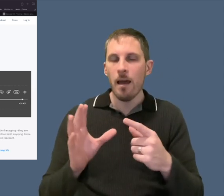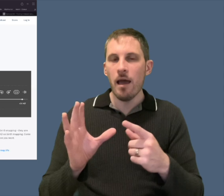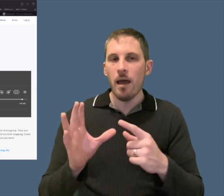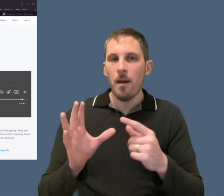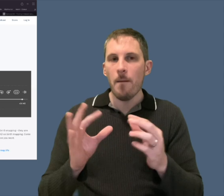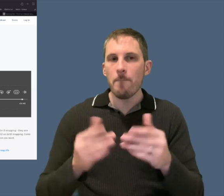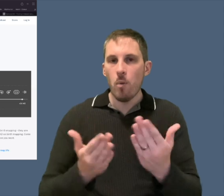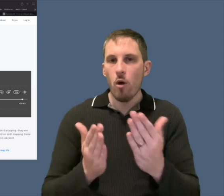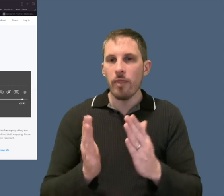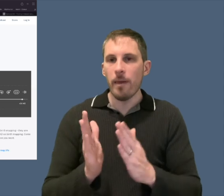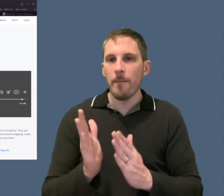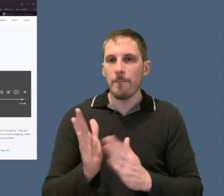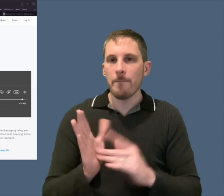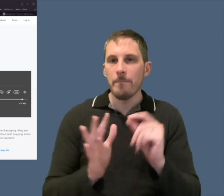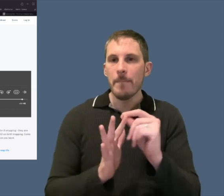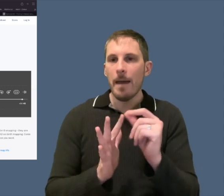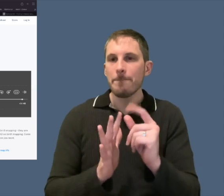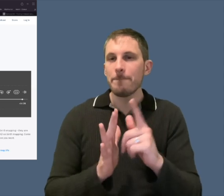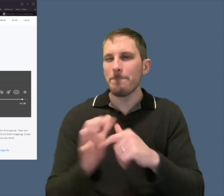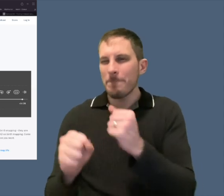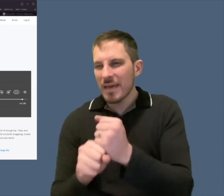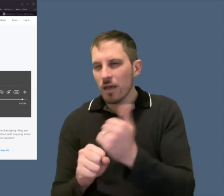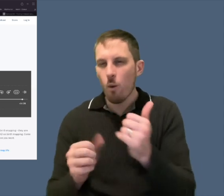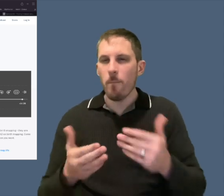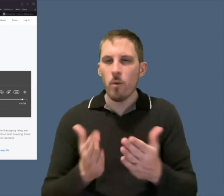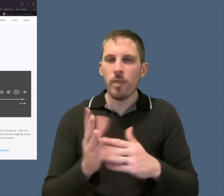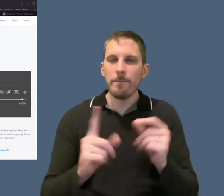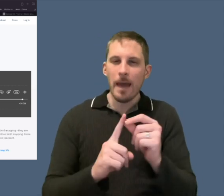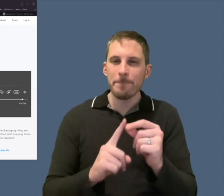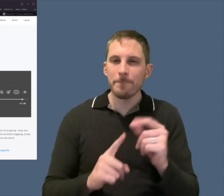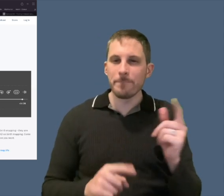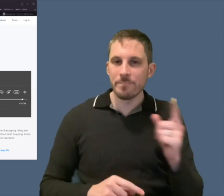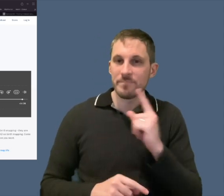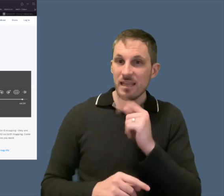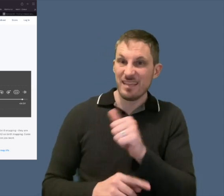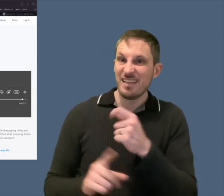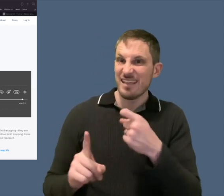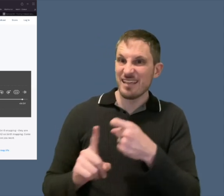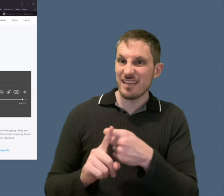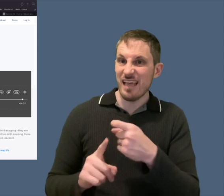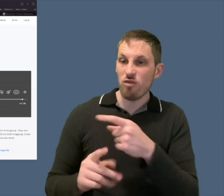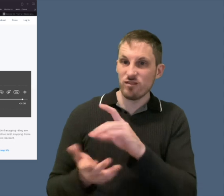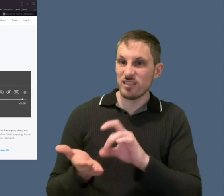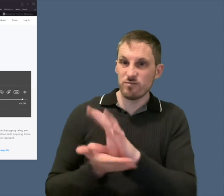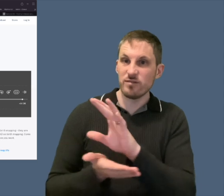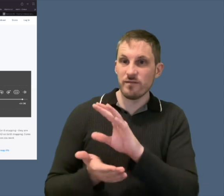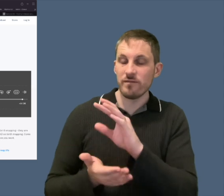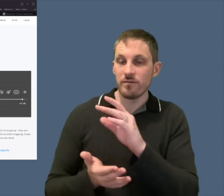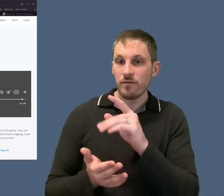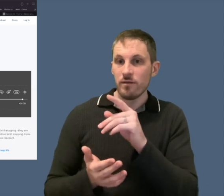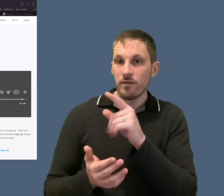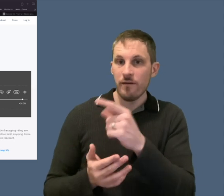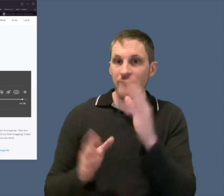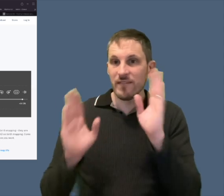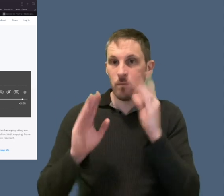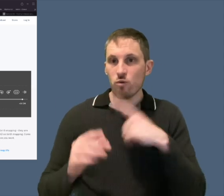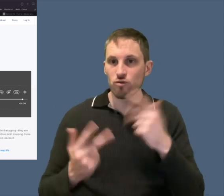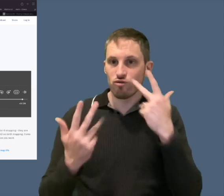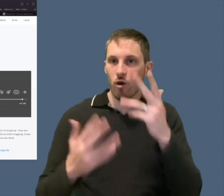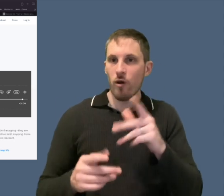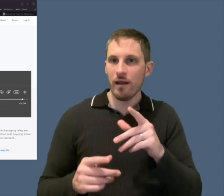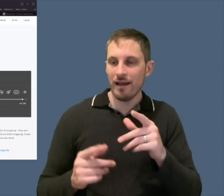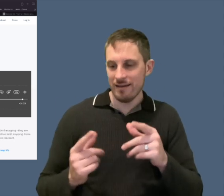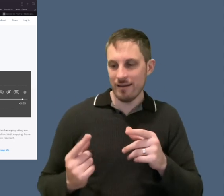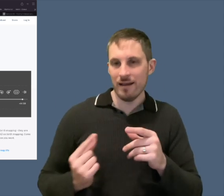Birth Map. You'll find it. It's So there. Catherine got kicked off Facebook because of the nipple picture. Yeah. And so when you get Yeah. the book, you